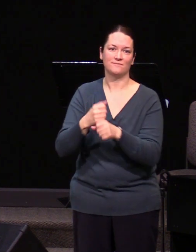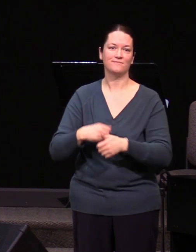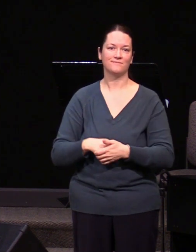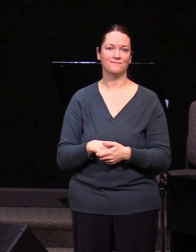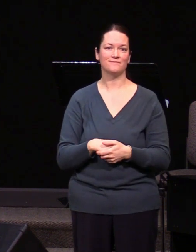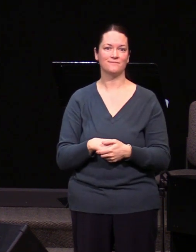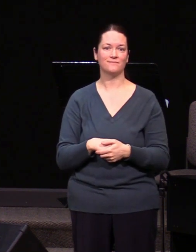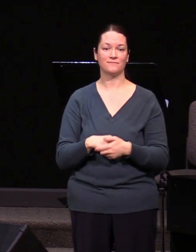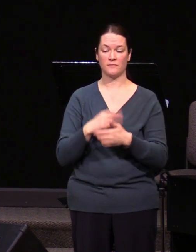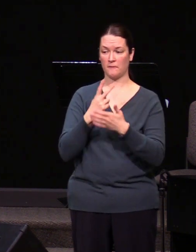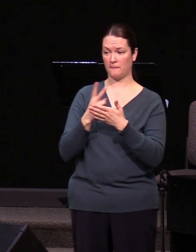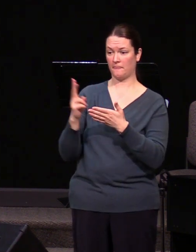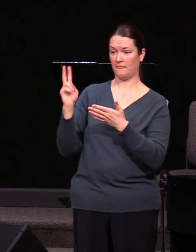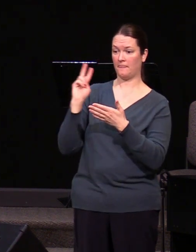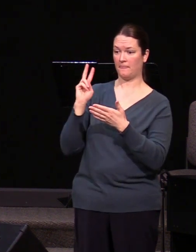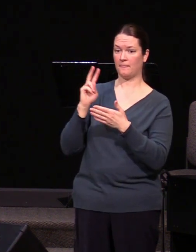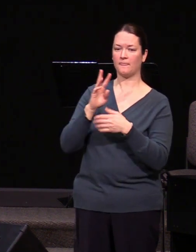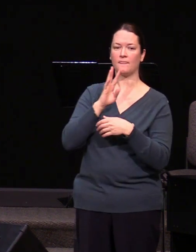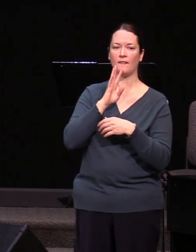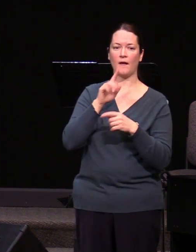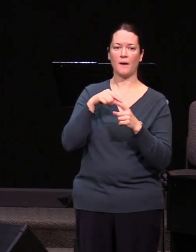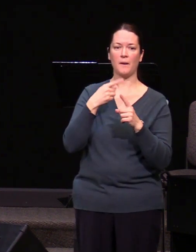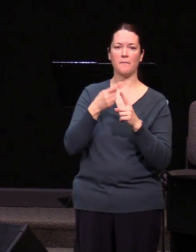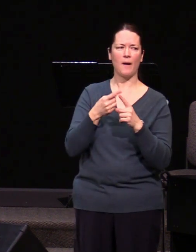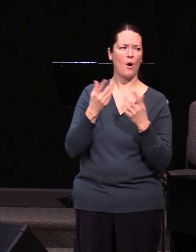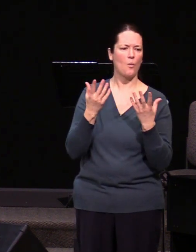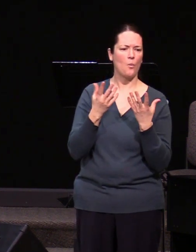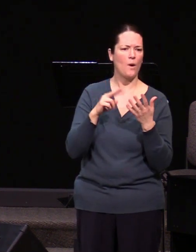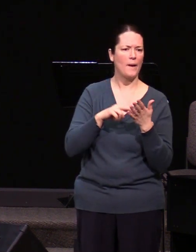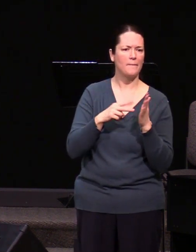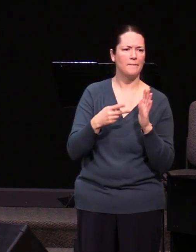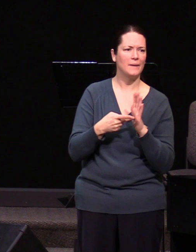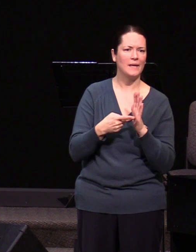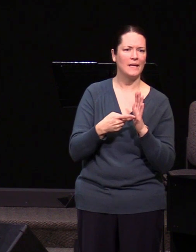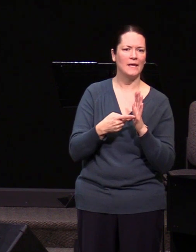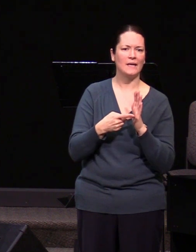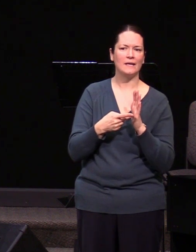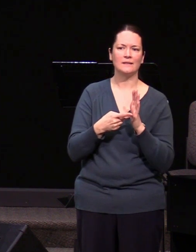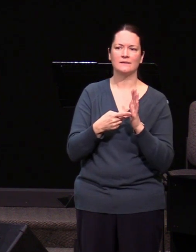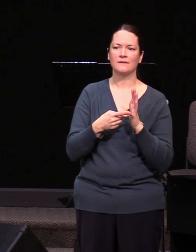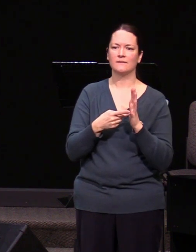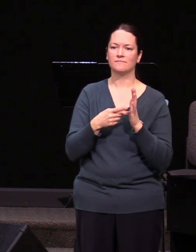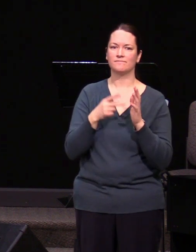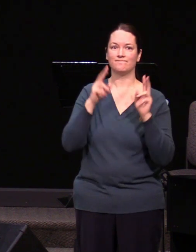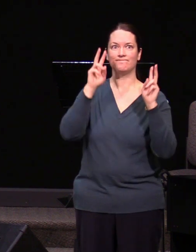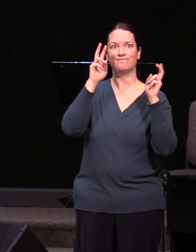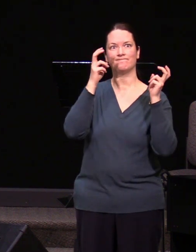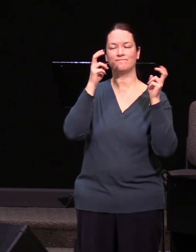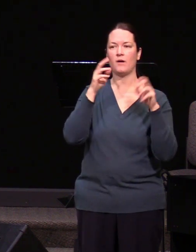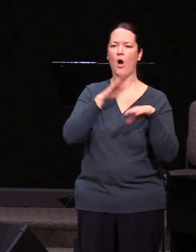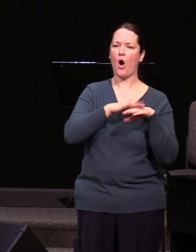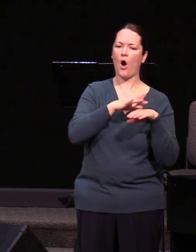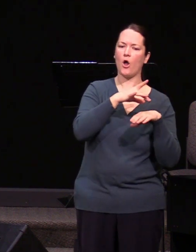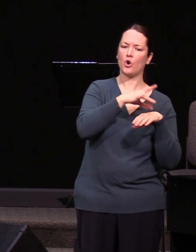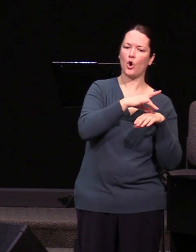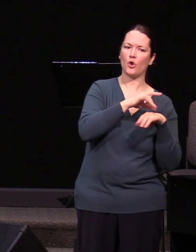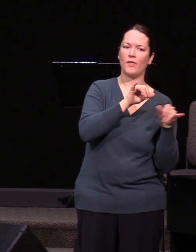So 2 weeks ago, we talked a little bit about what it means to, what it means with the phrase on earth as it is in